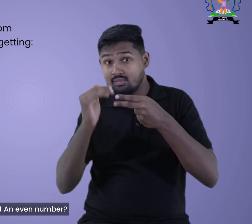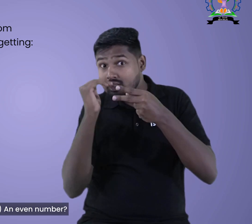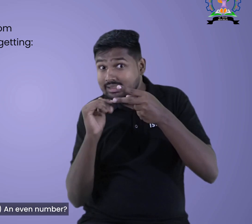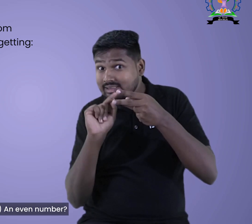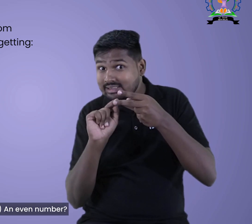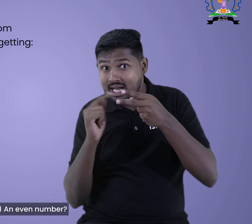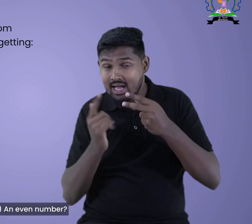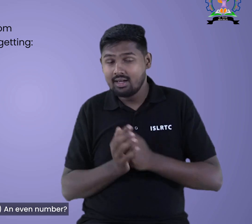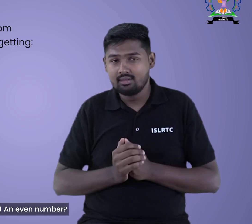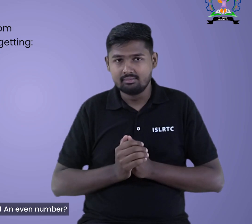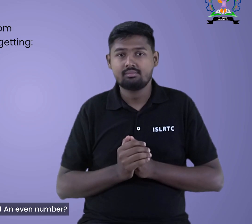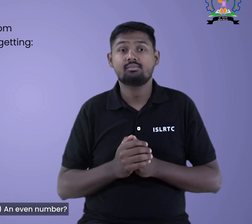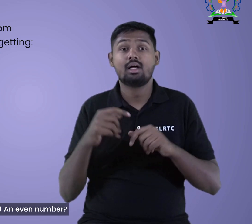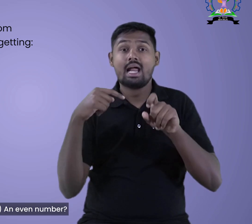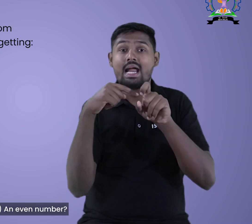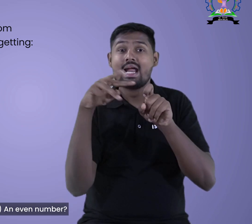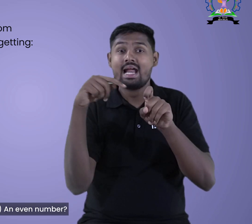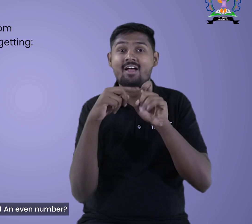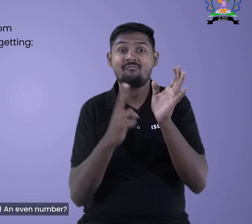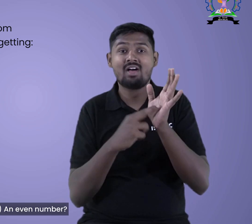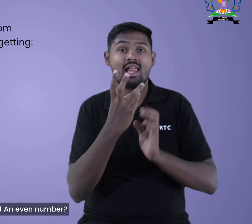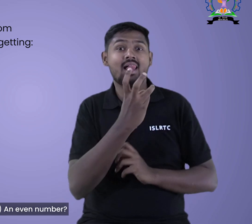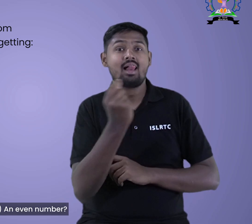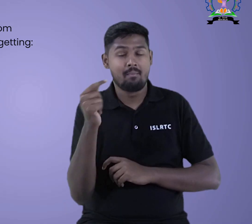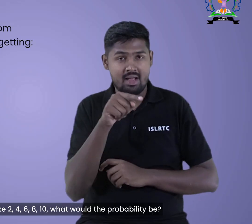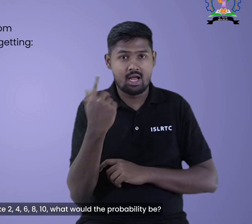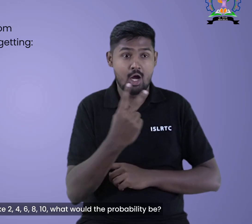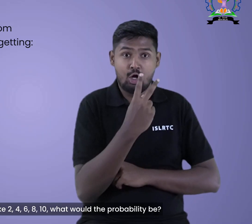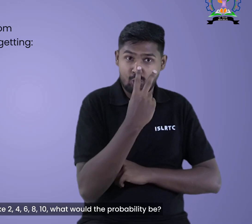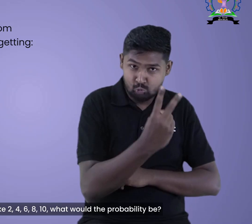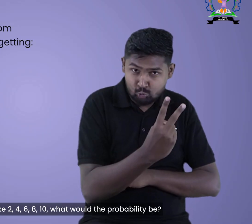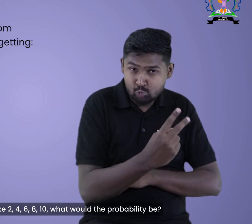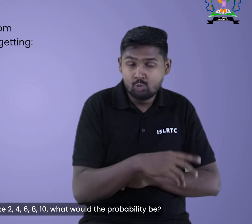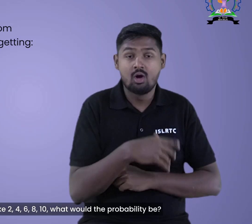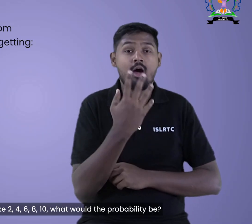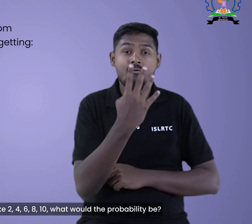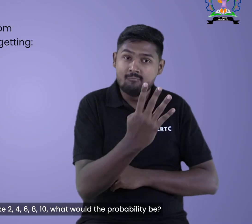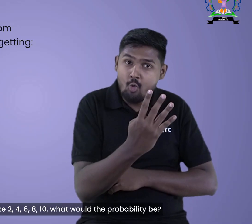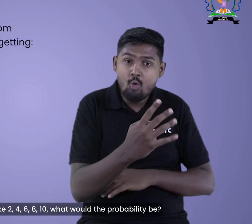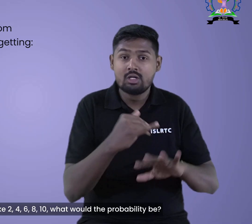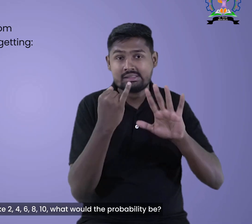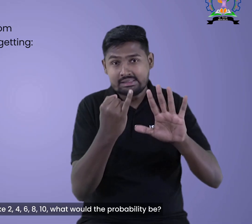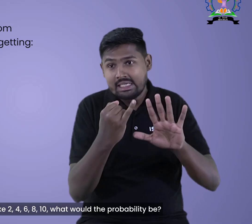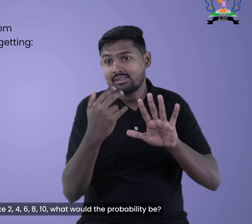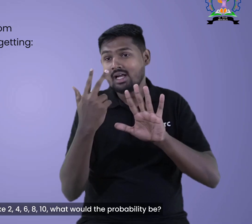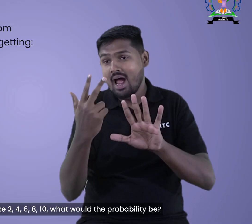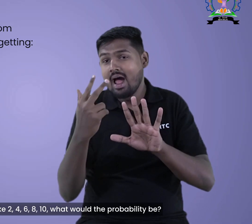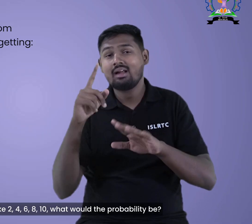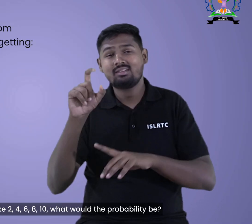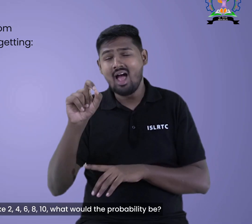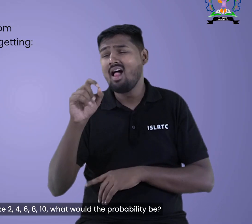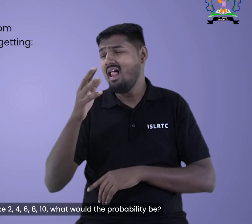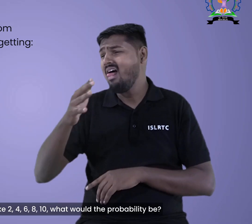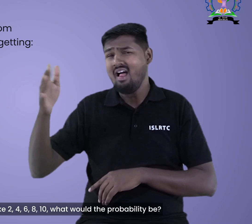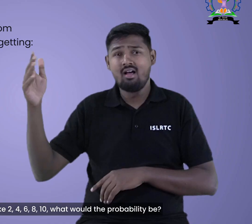B, an even number. If you are picking numbers like 2, 4, 6,